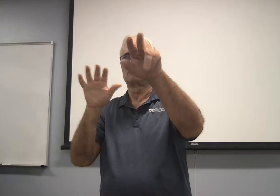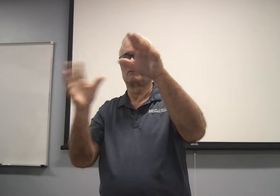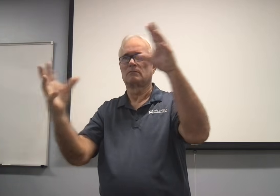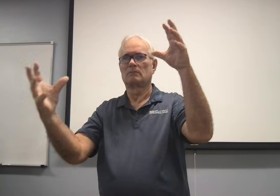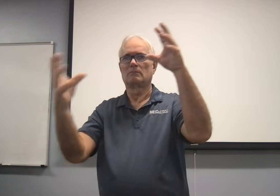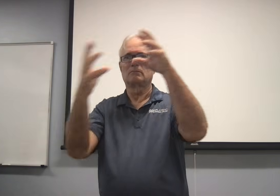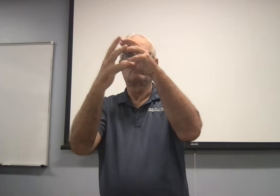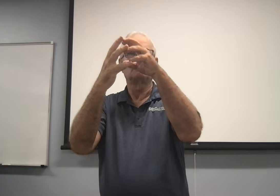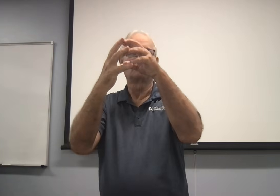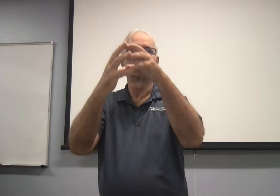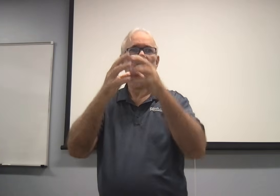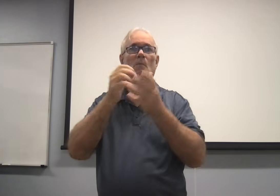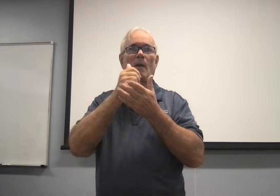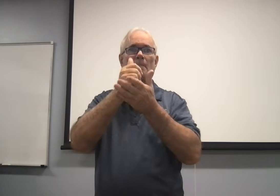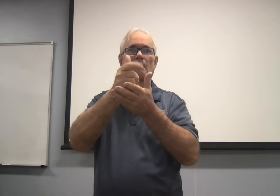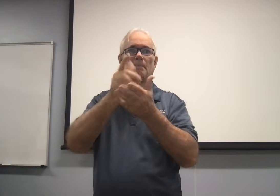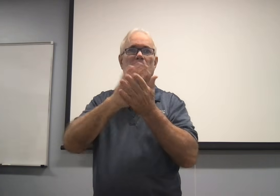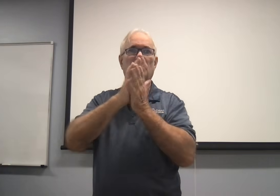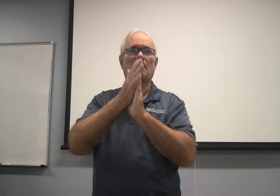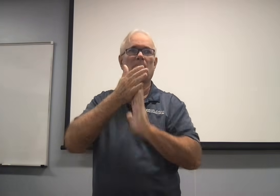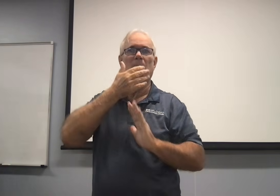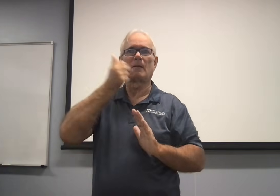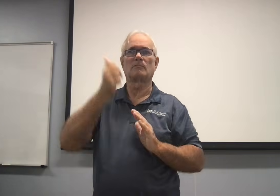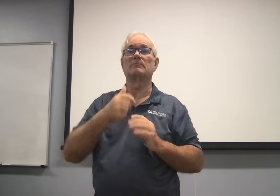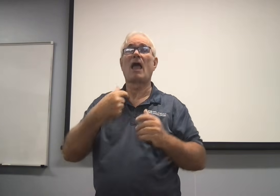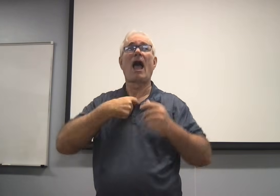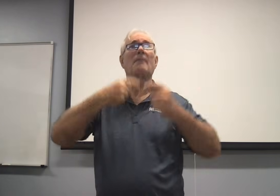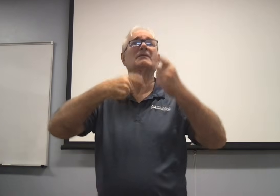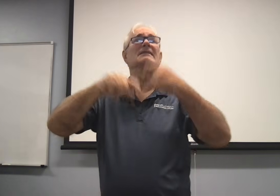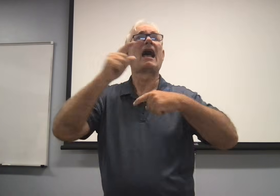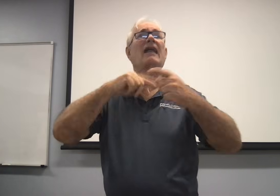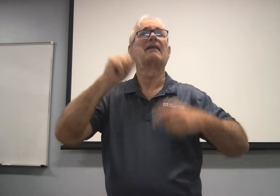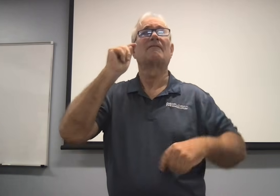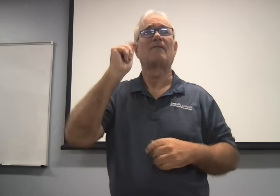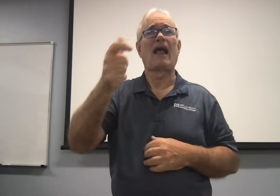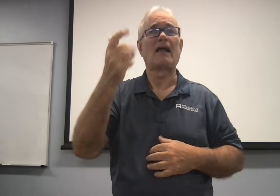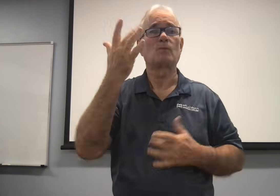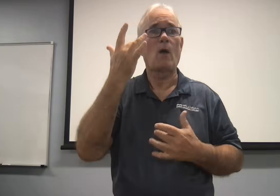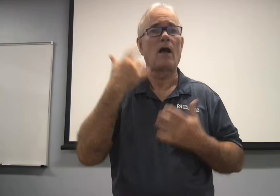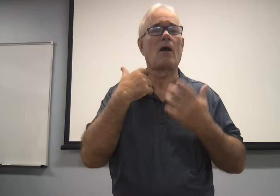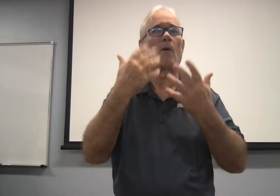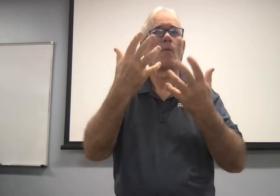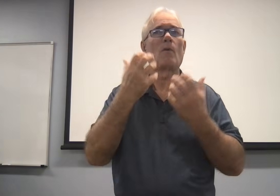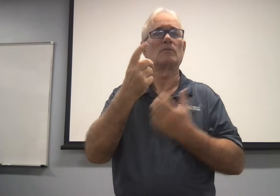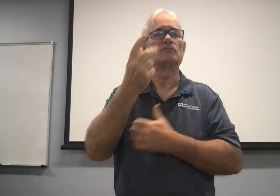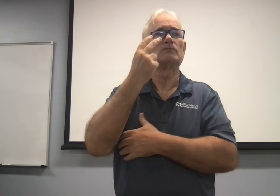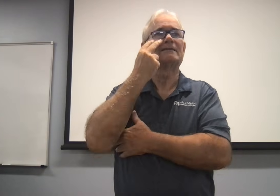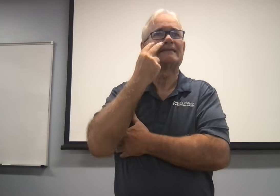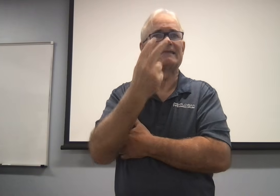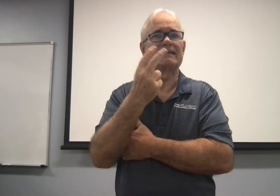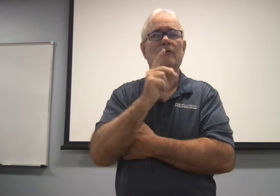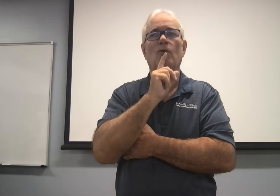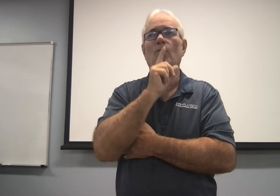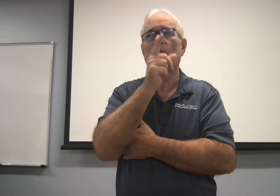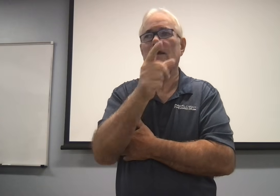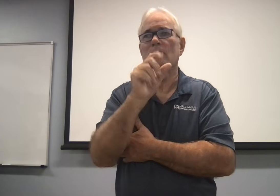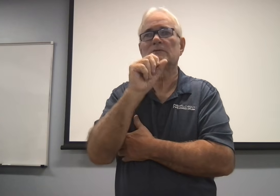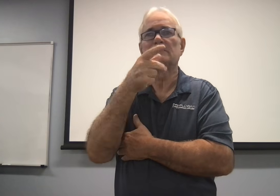Keep your eye on the mouth and combine that with your peripheral of seeing the hand, and that can help you. And I want you to do